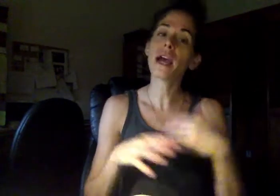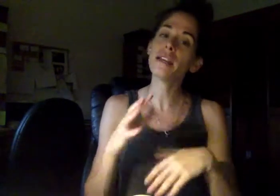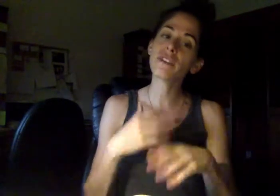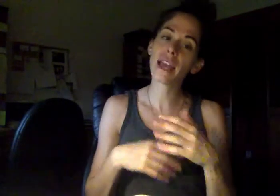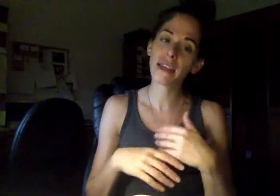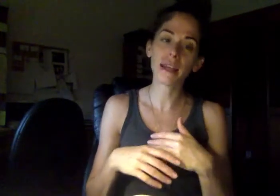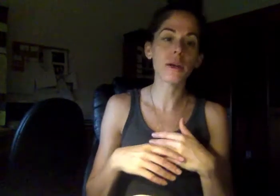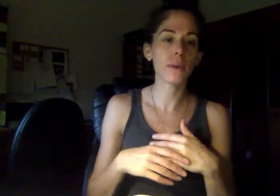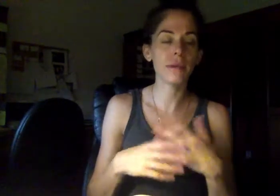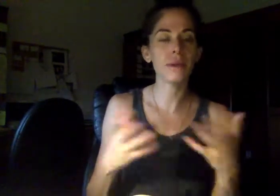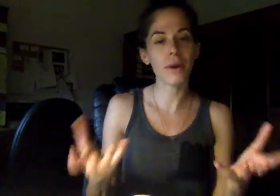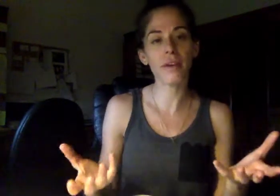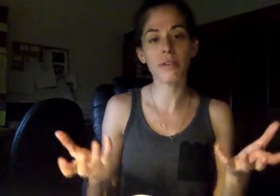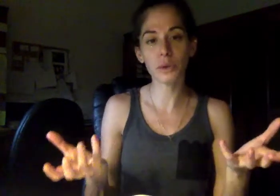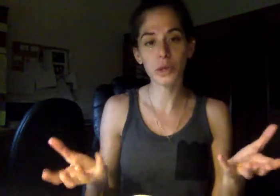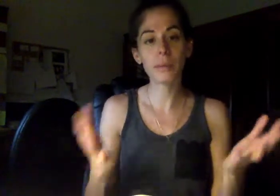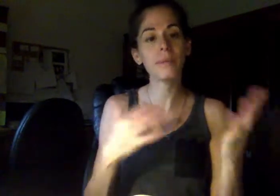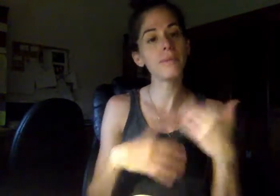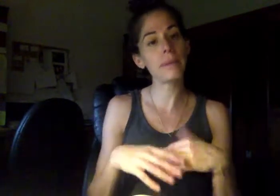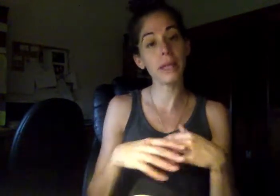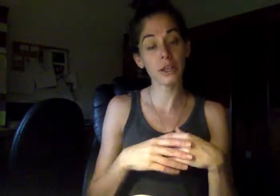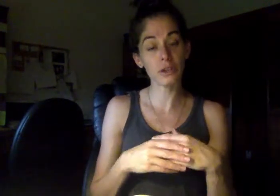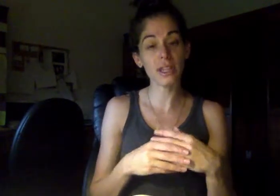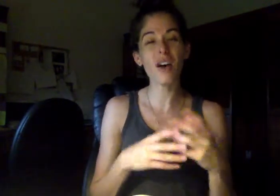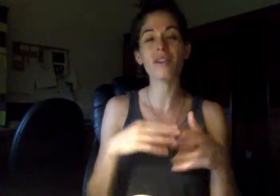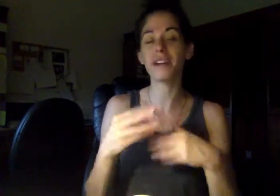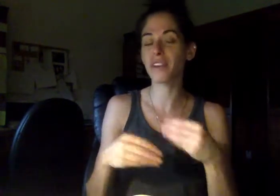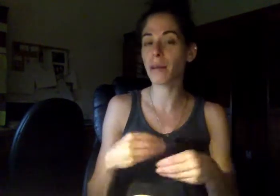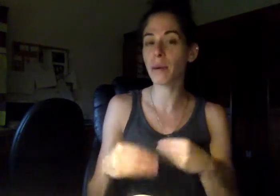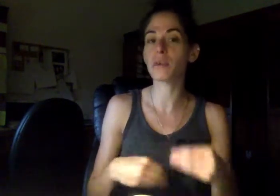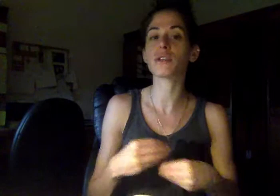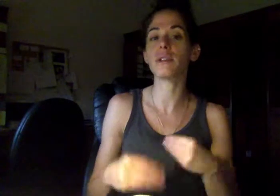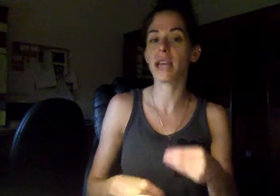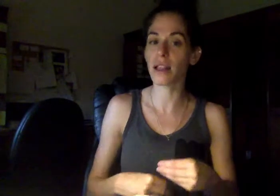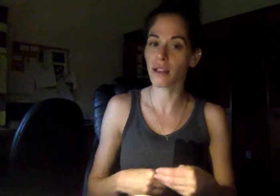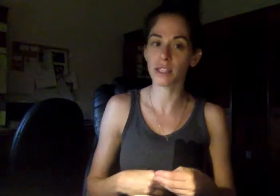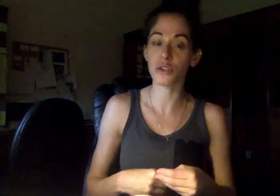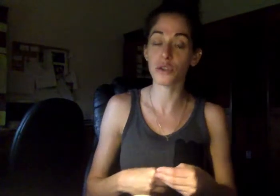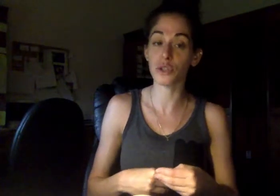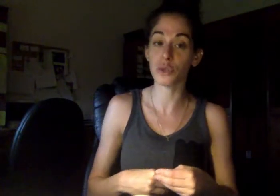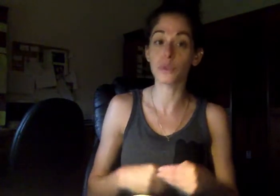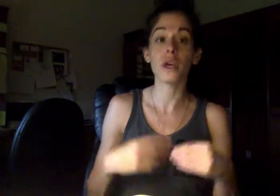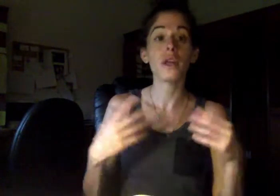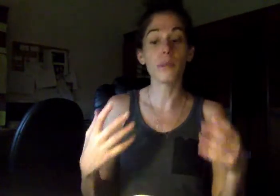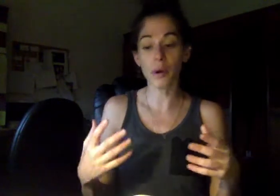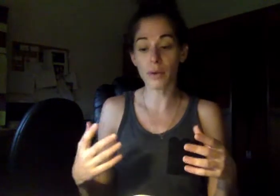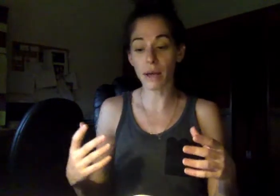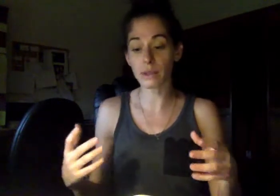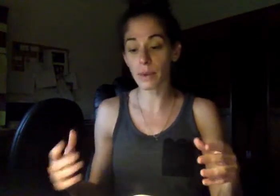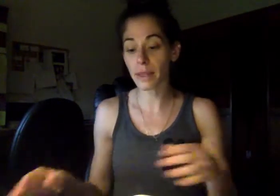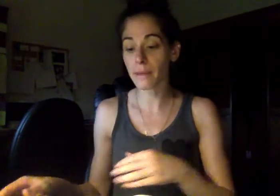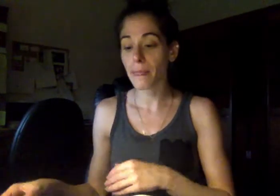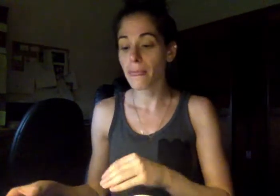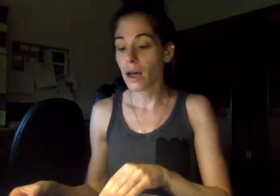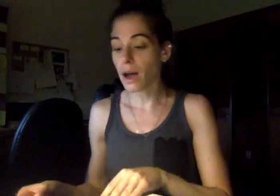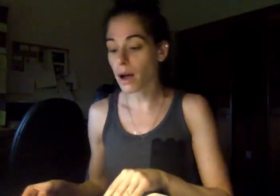of, again, I know we don't have a group. Maybe like yourself, kind of come up with certain dialogues that you can use the pronouns with.